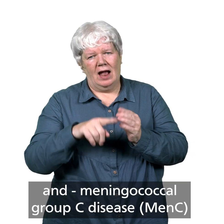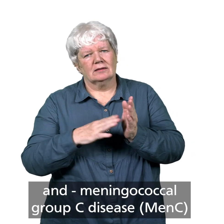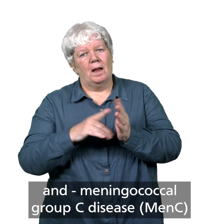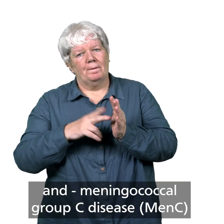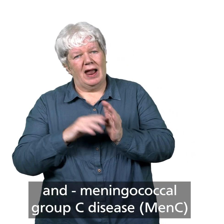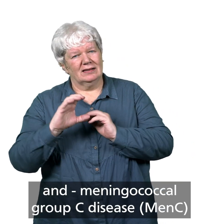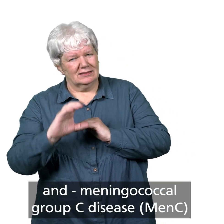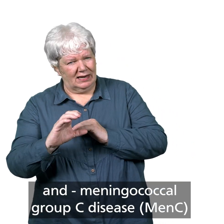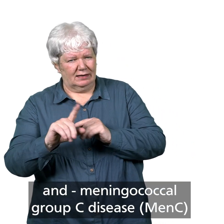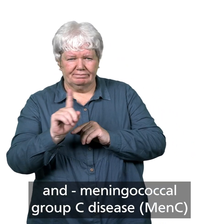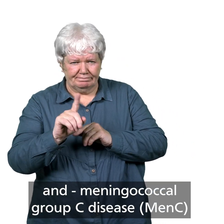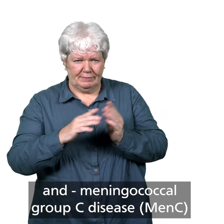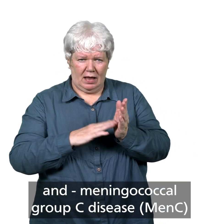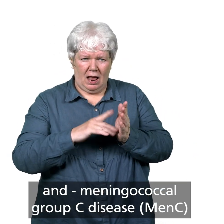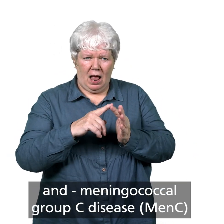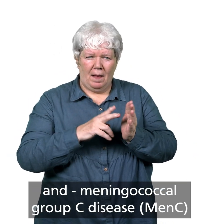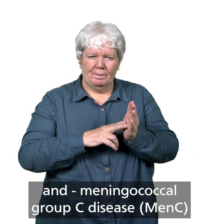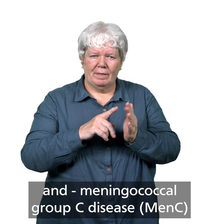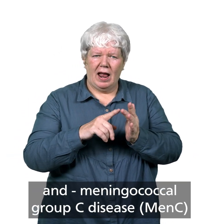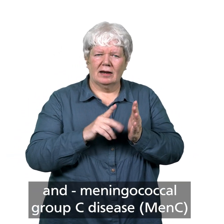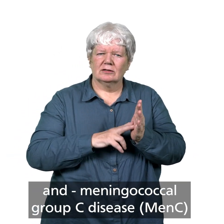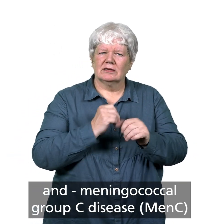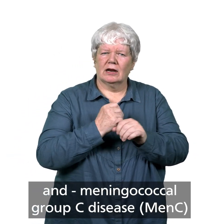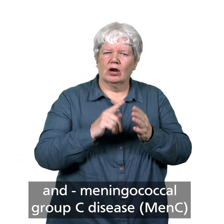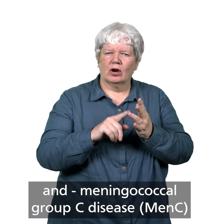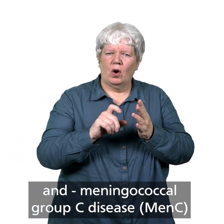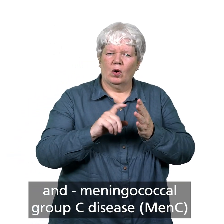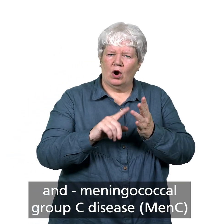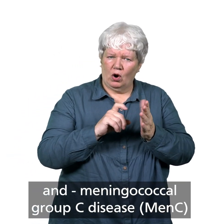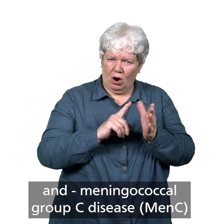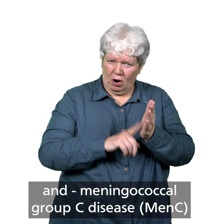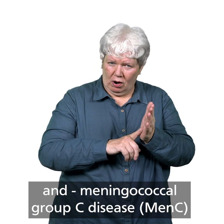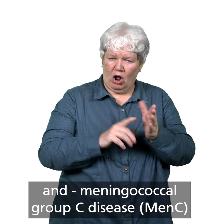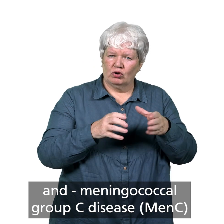and meningococcal group C disease, Men C.